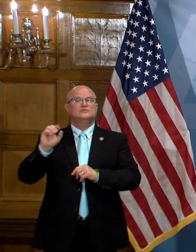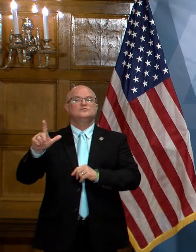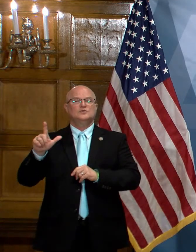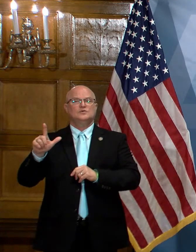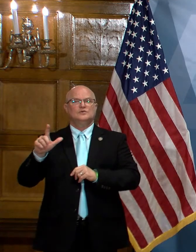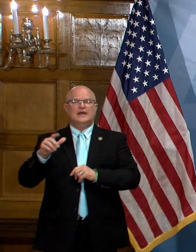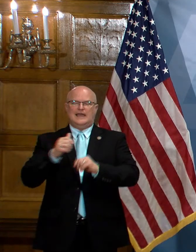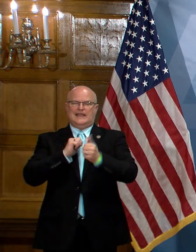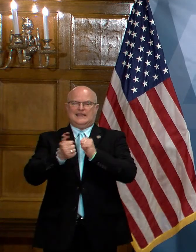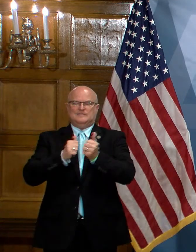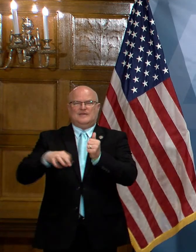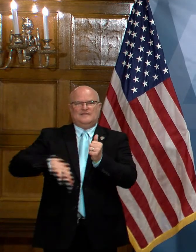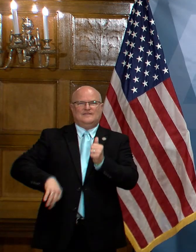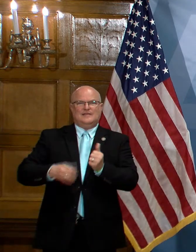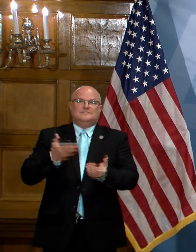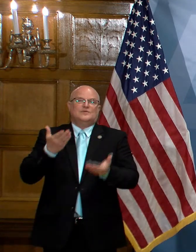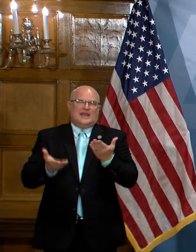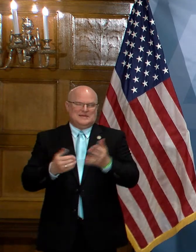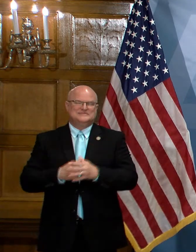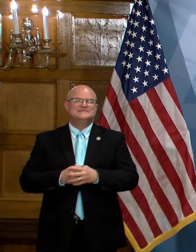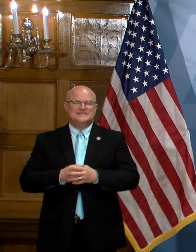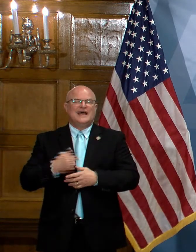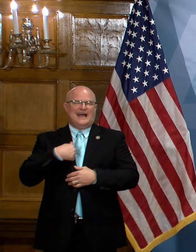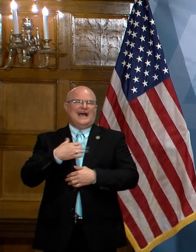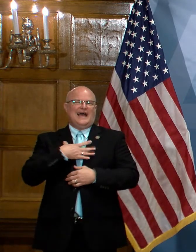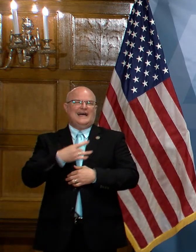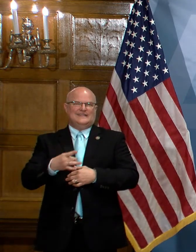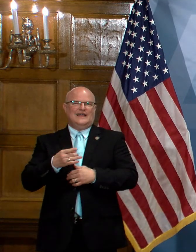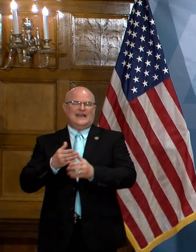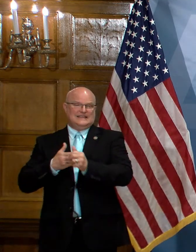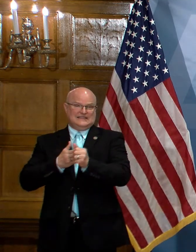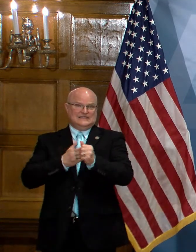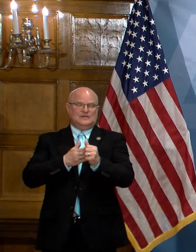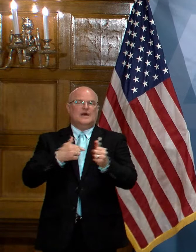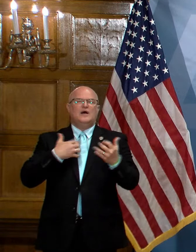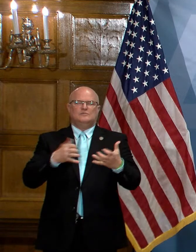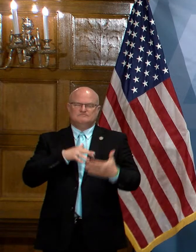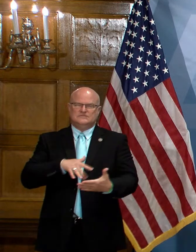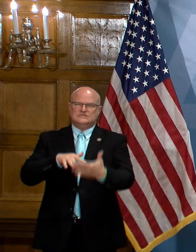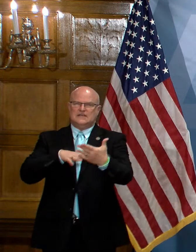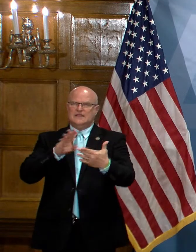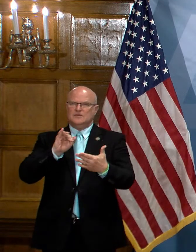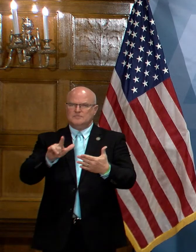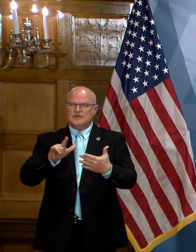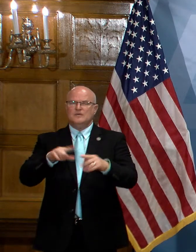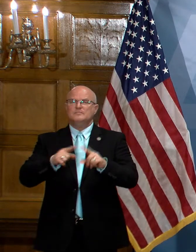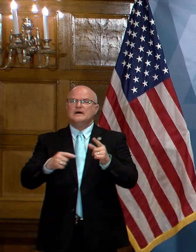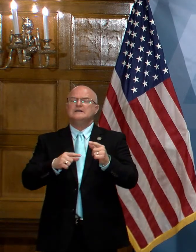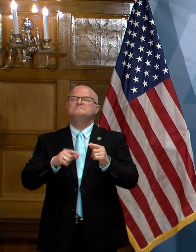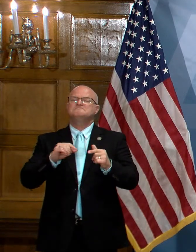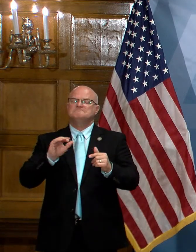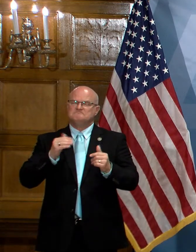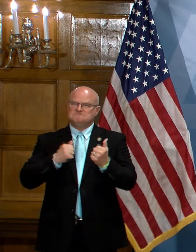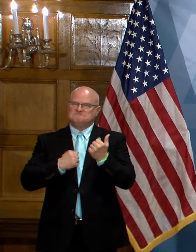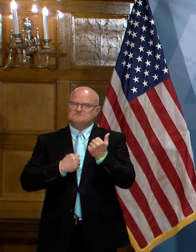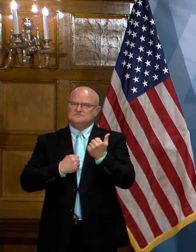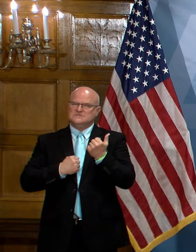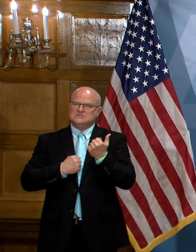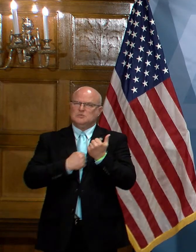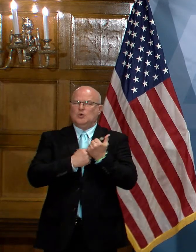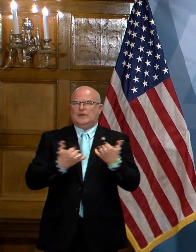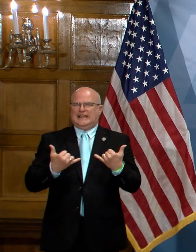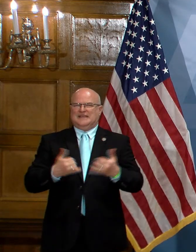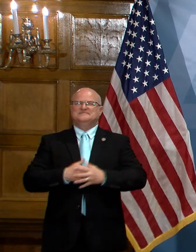and a competitive advantage perhaps. So I like the direction of it. Again, I want to study the bill, but I'm favorably disposed to that